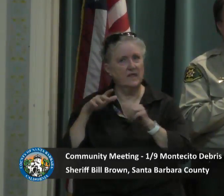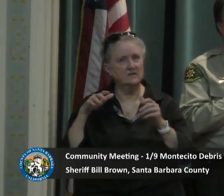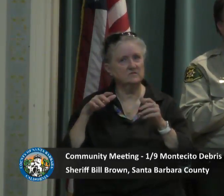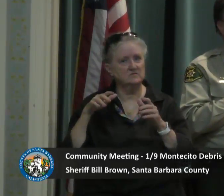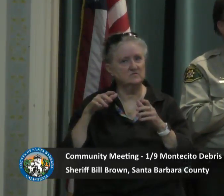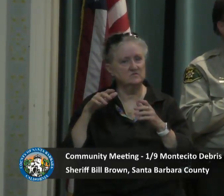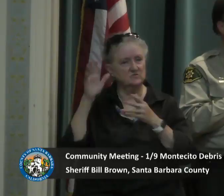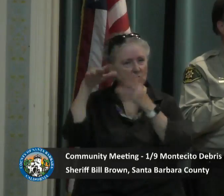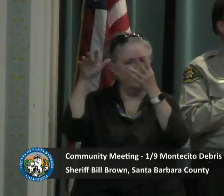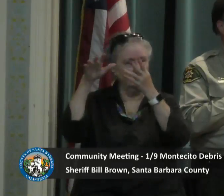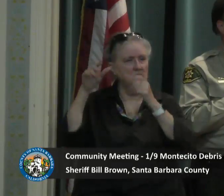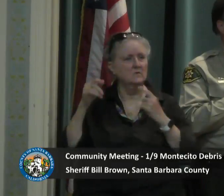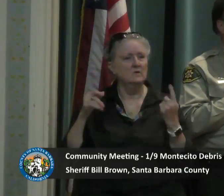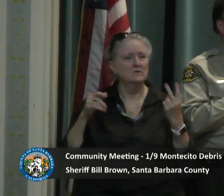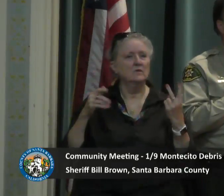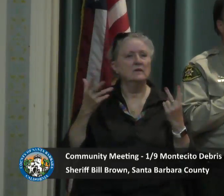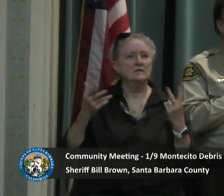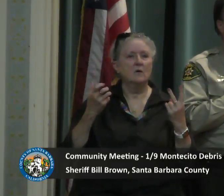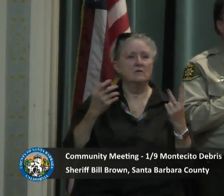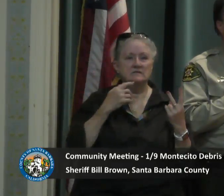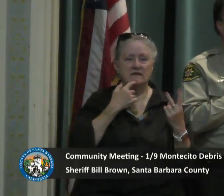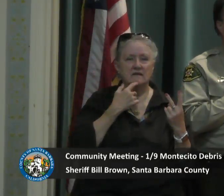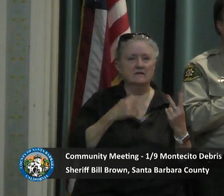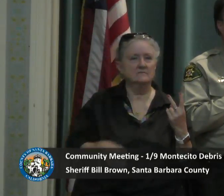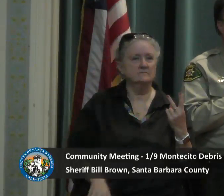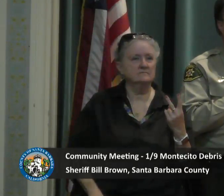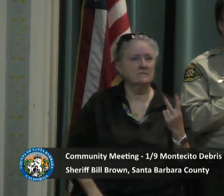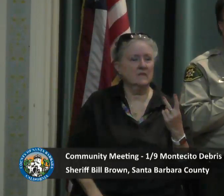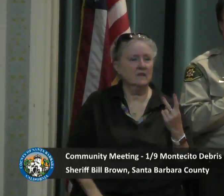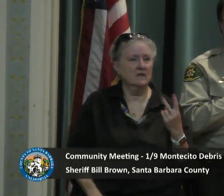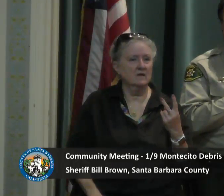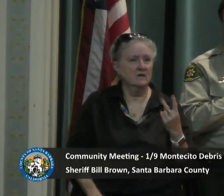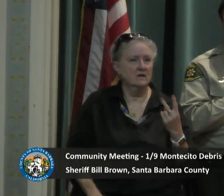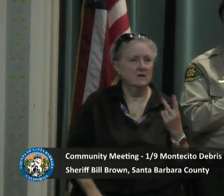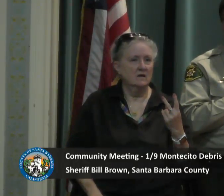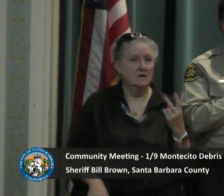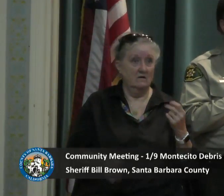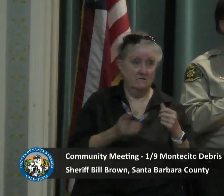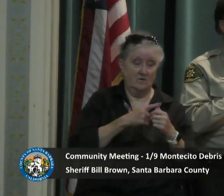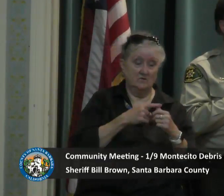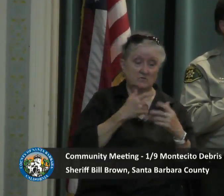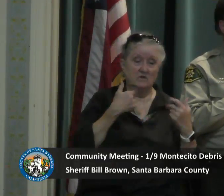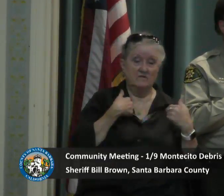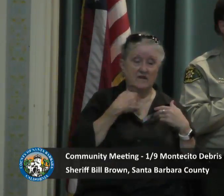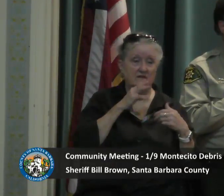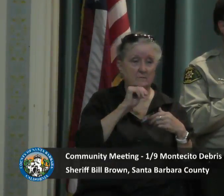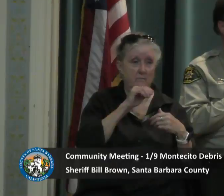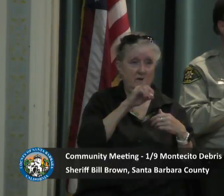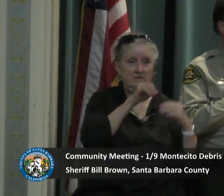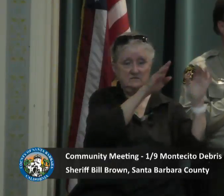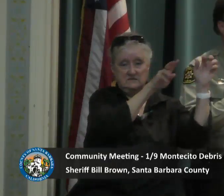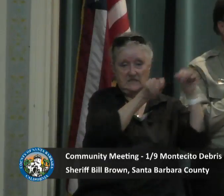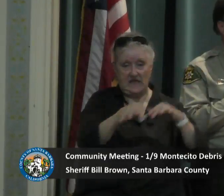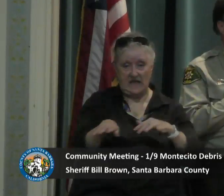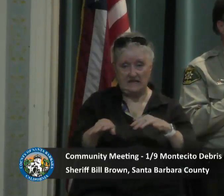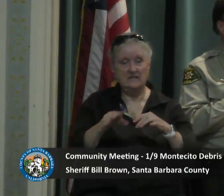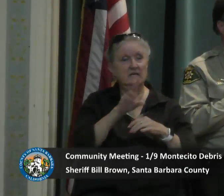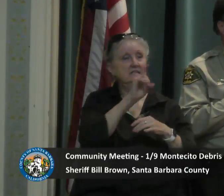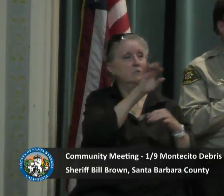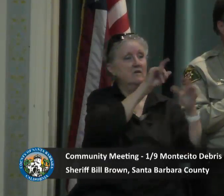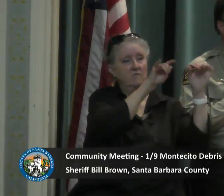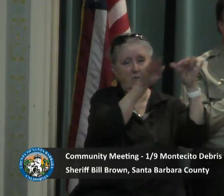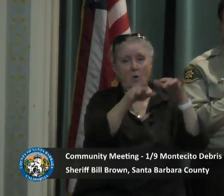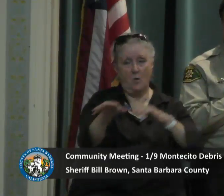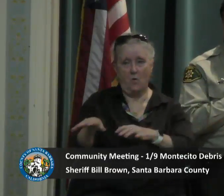Now, there's a couple of things I want to say about it. First of all, although we've had mudslides and debris flows in